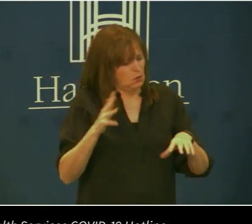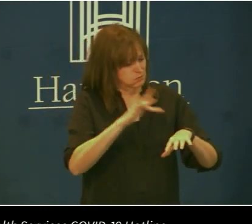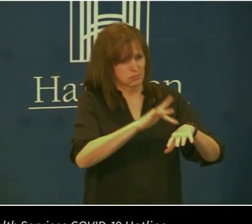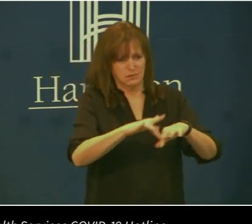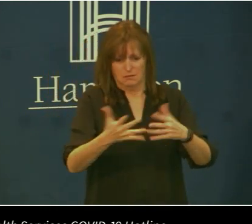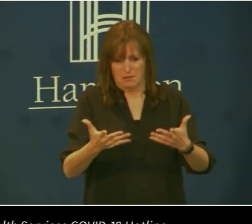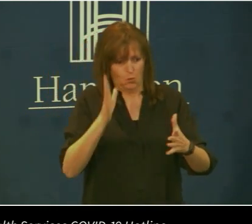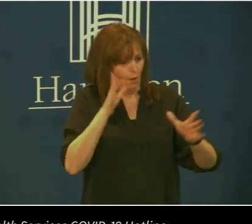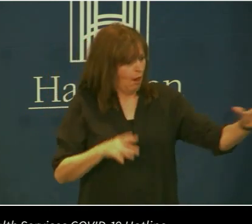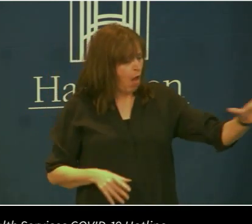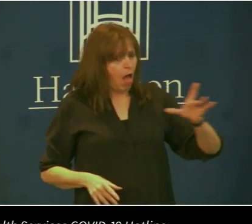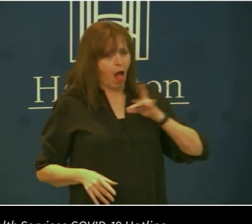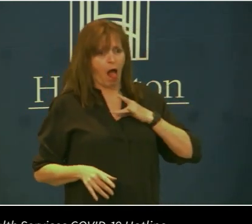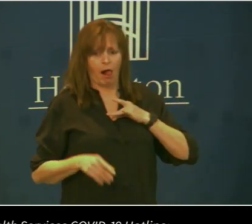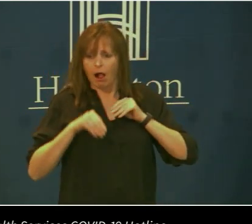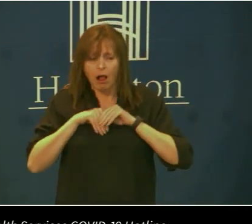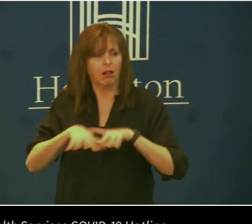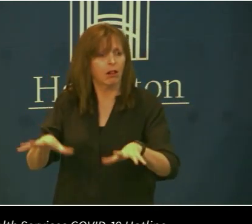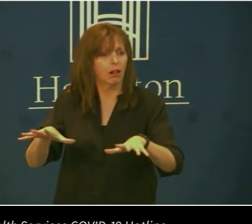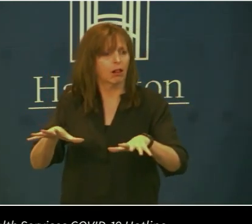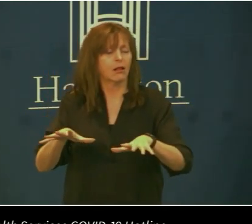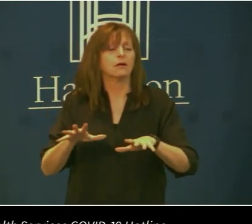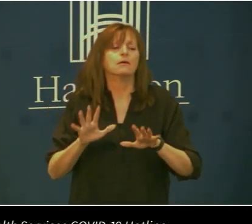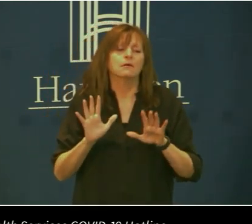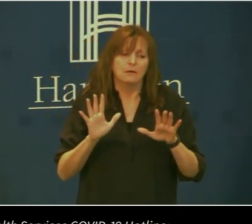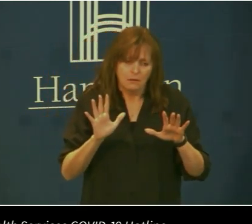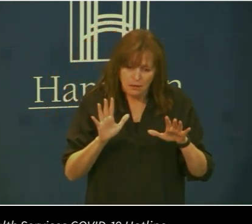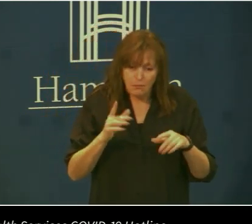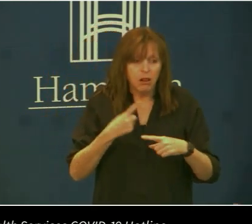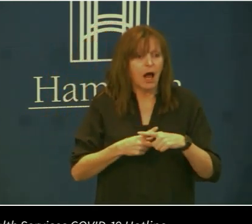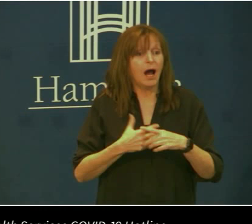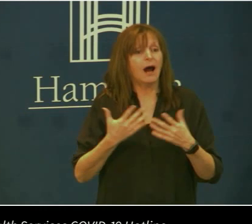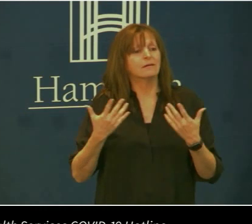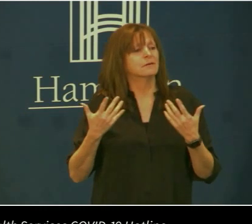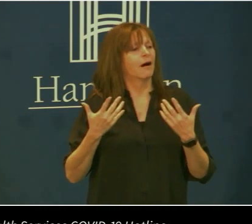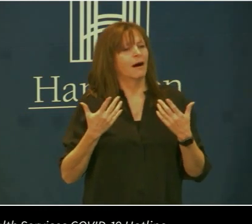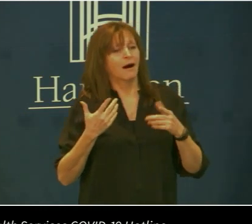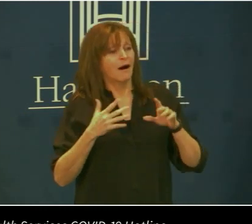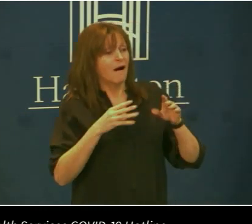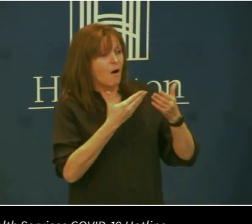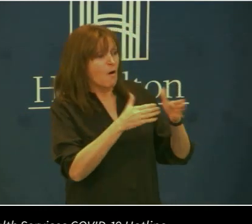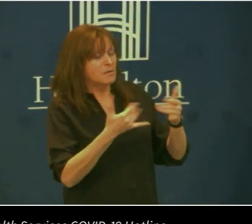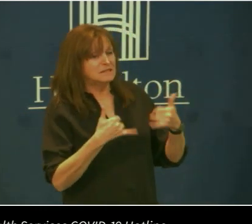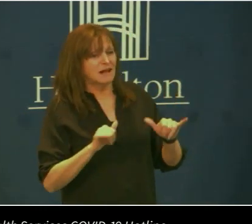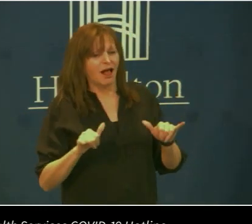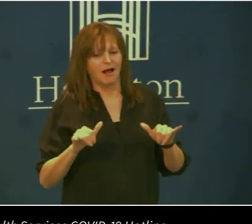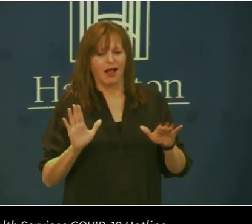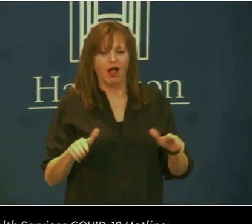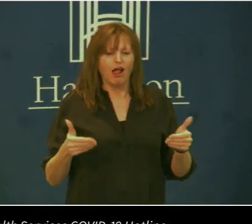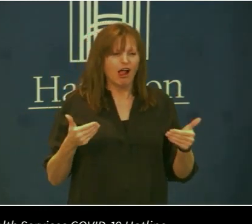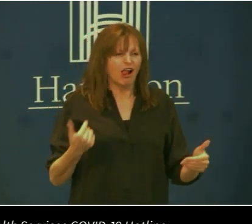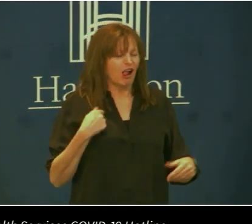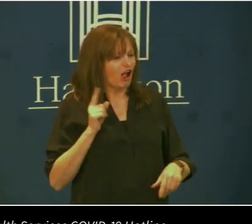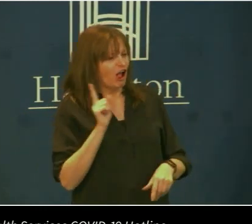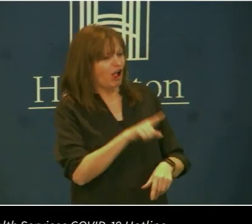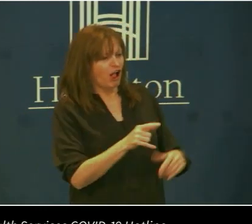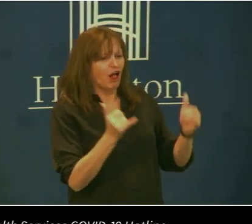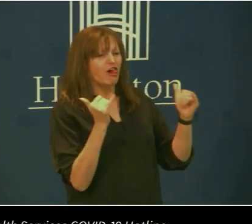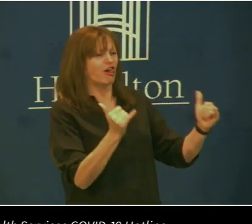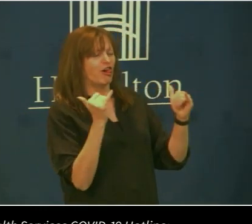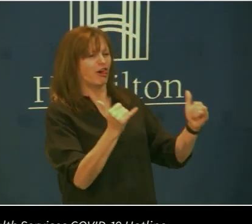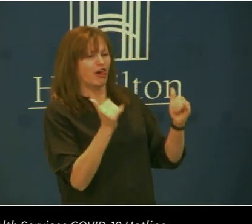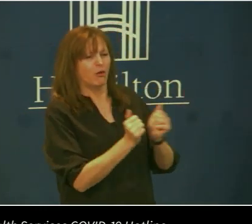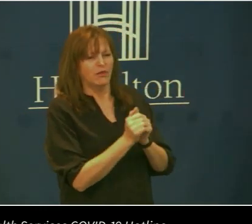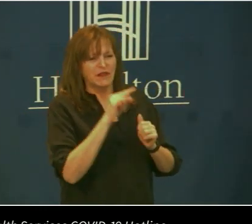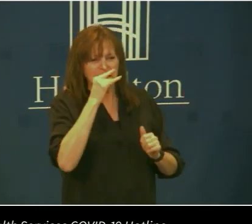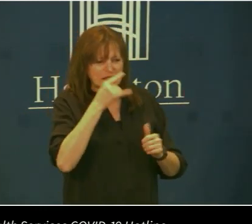play together, and kids to play together, and understandable they'd want to, but it's not a good practice right now. We need to stay apart. And